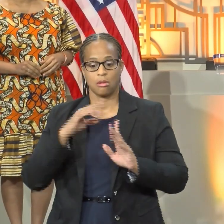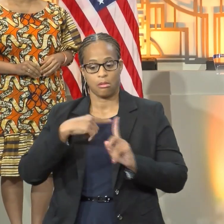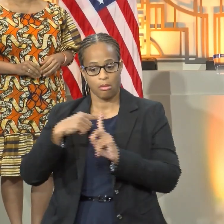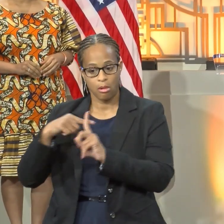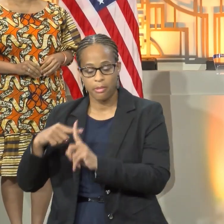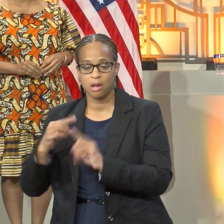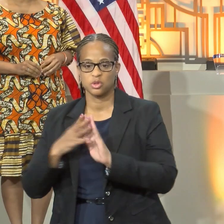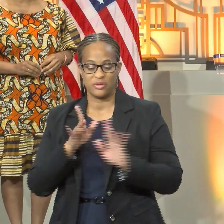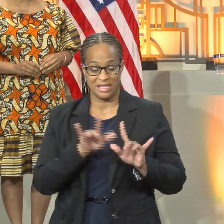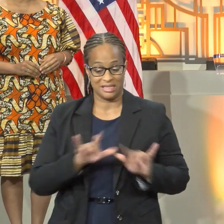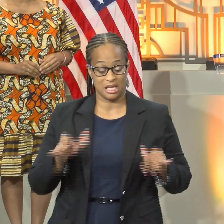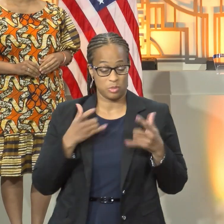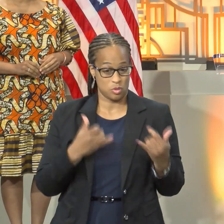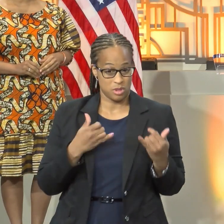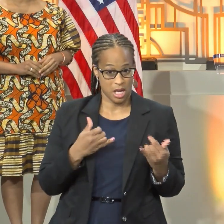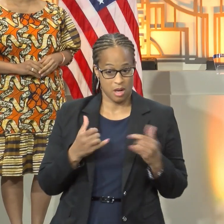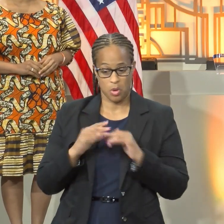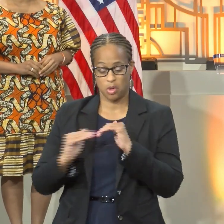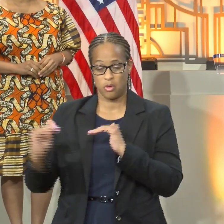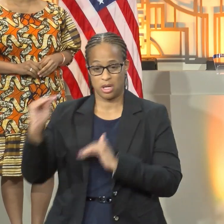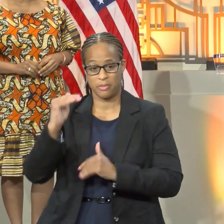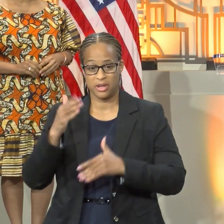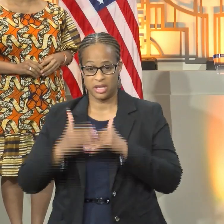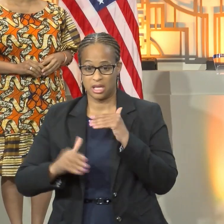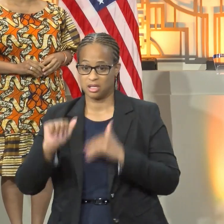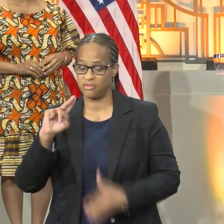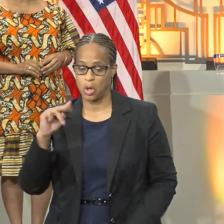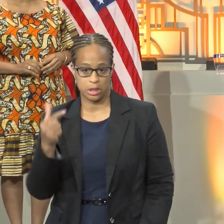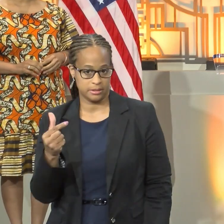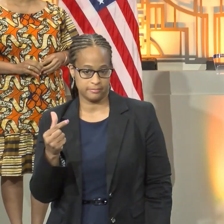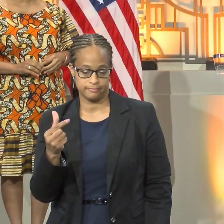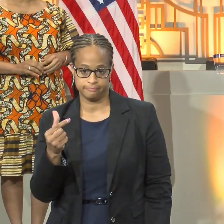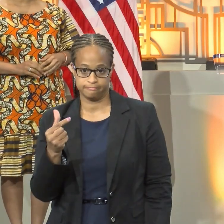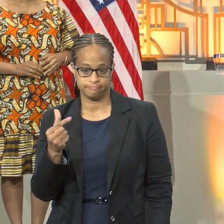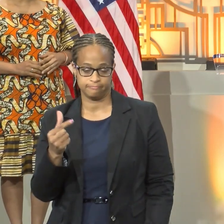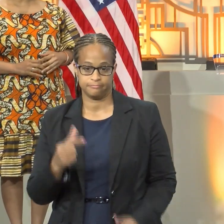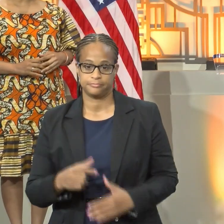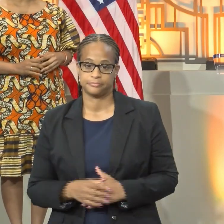or greater by the end of August.